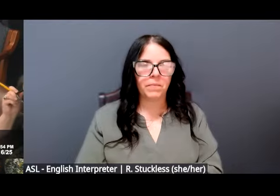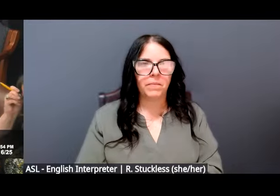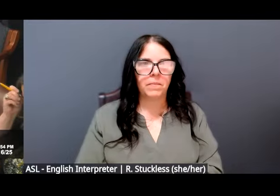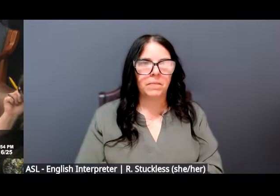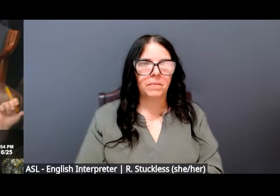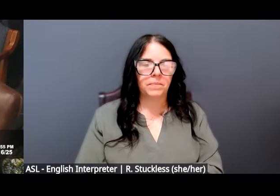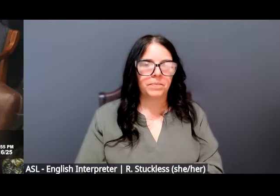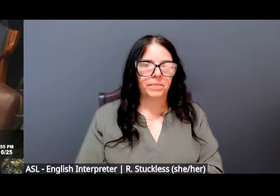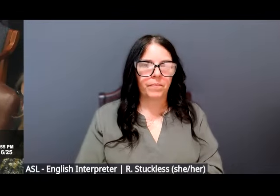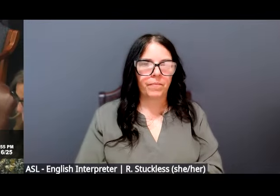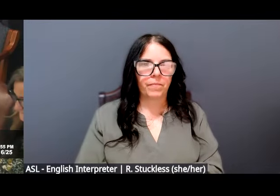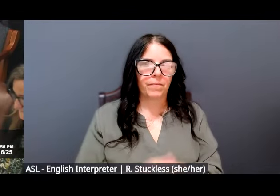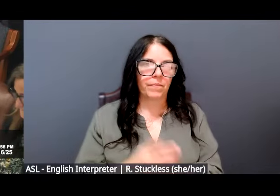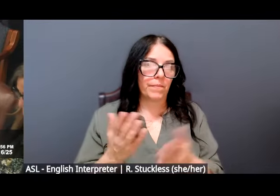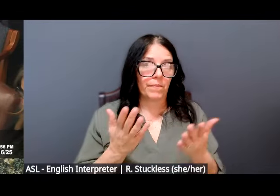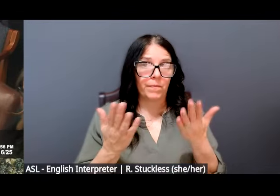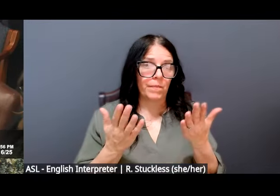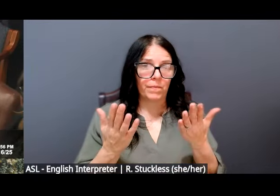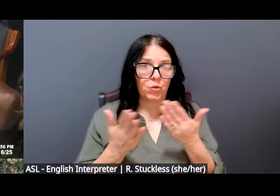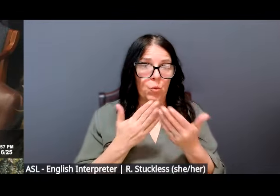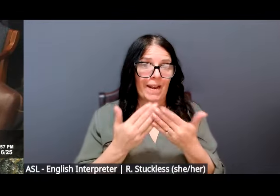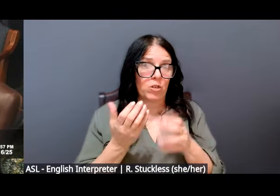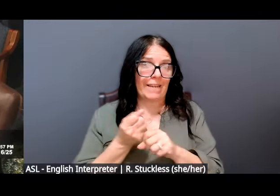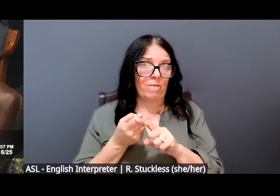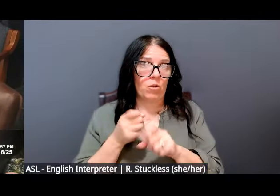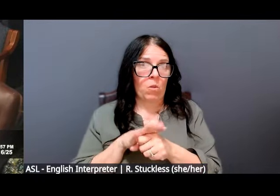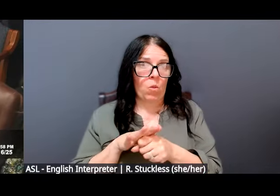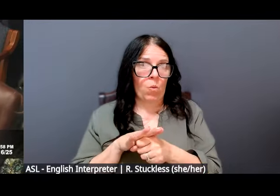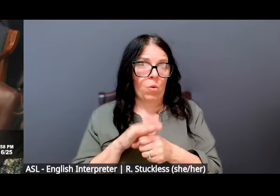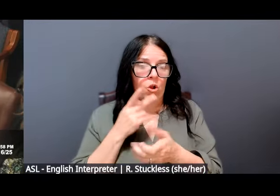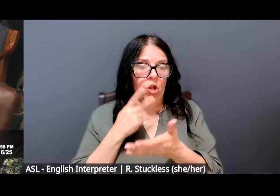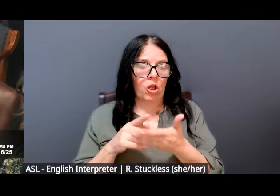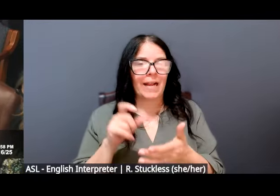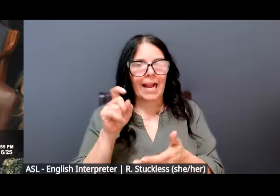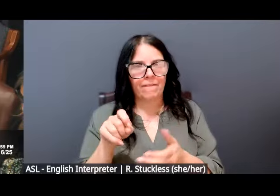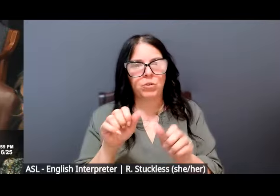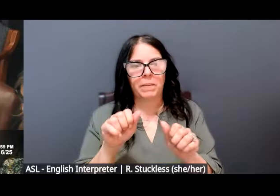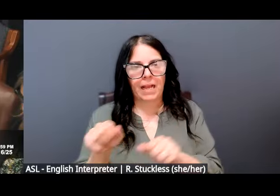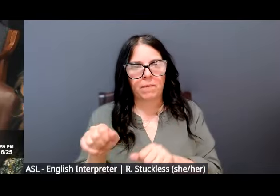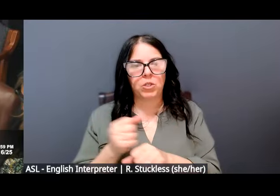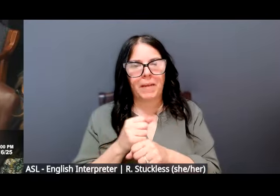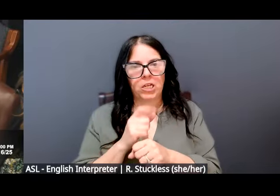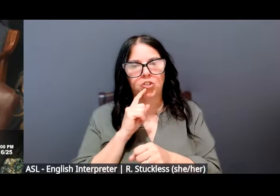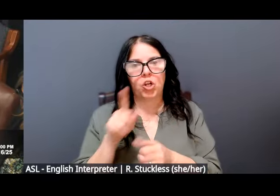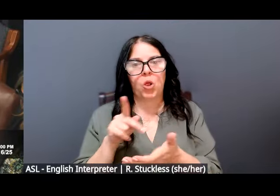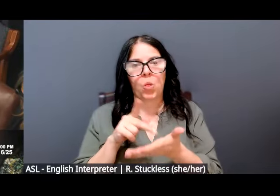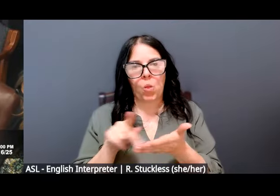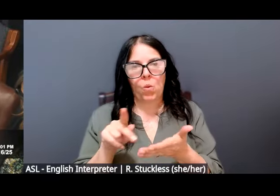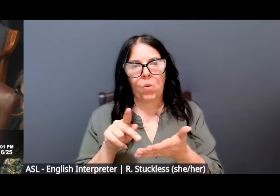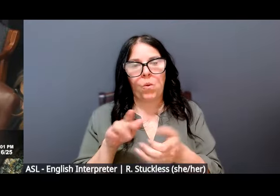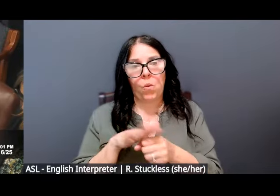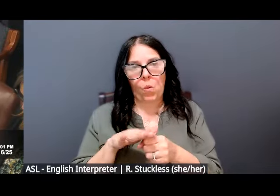So whatever they get from the local clerk, they have to be able to assure that the local clerk has